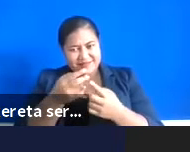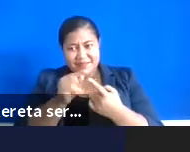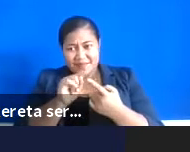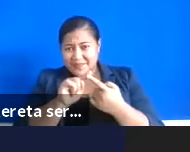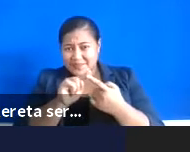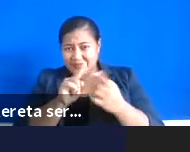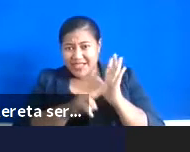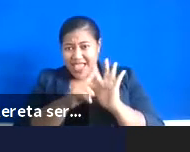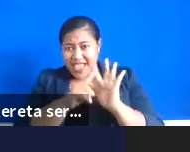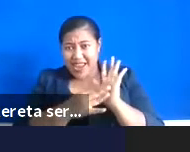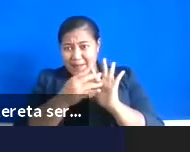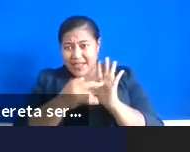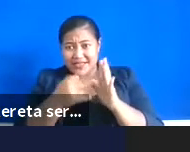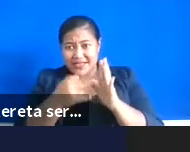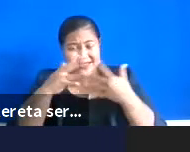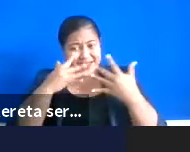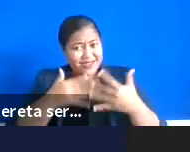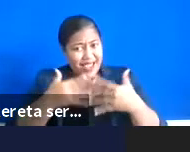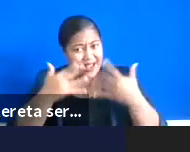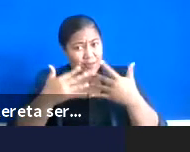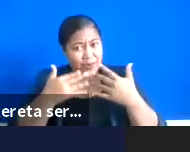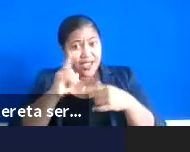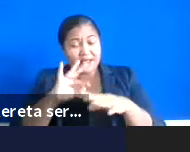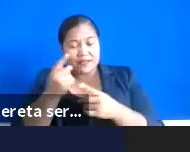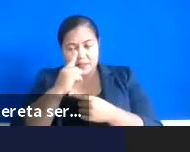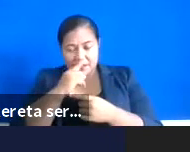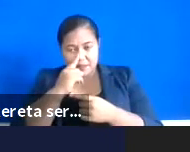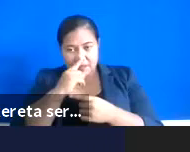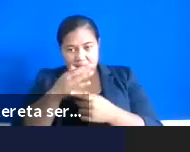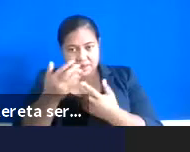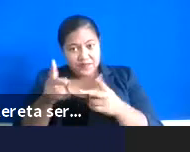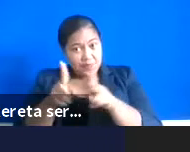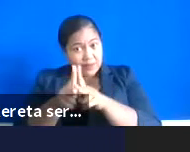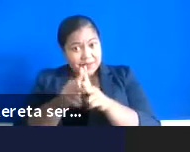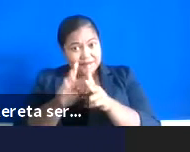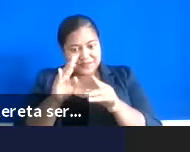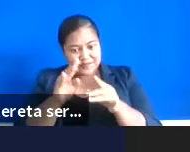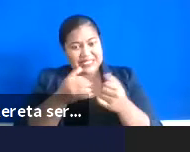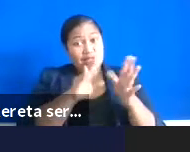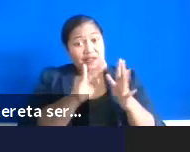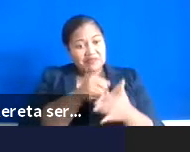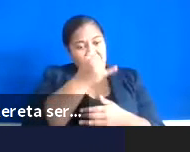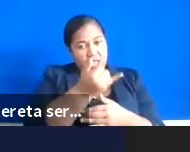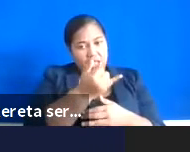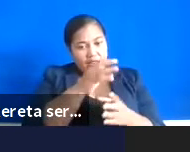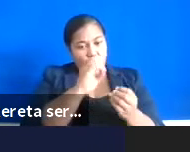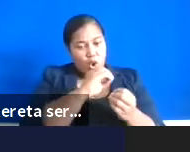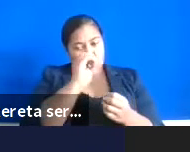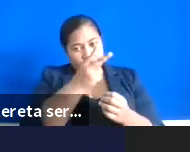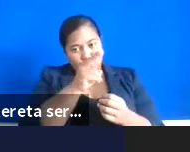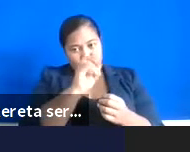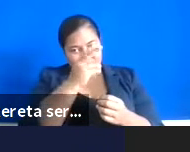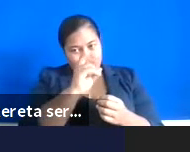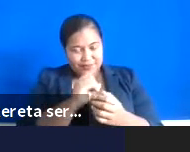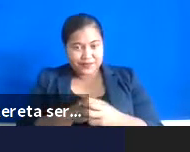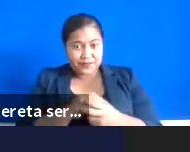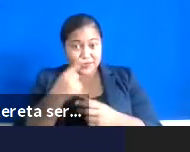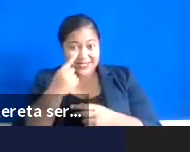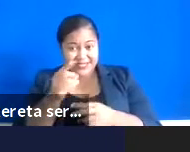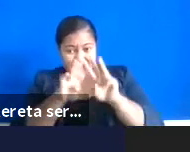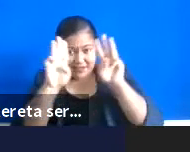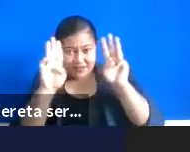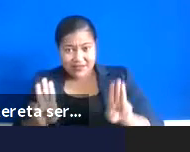or version of it was conducted in seven countries between may and october of 2020. so as you can see on the map here the